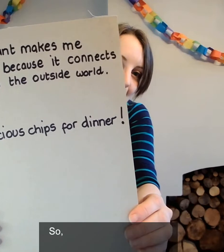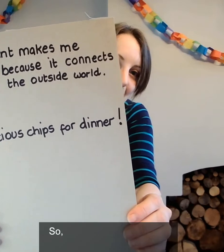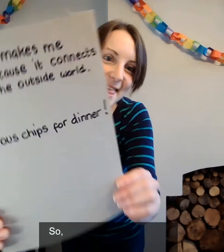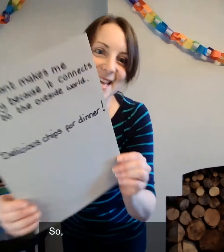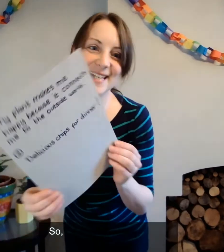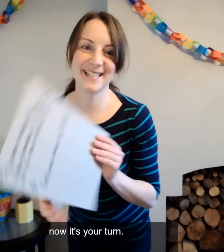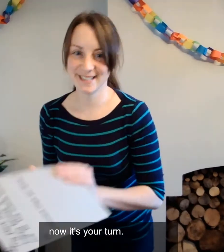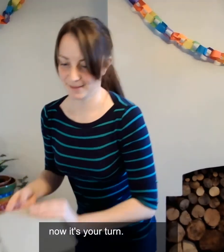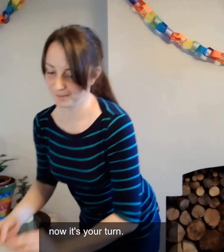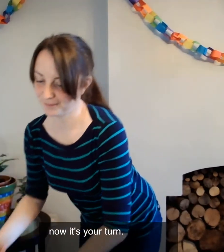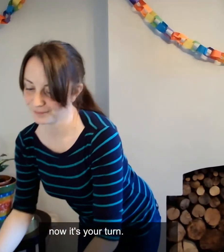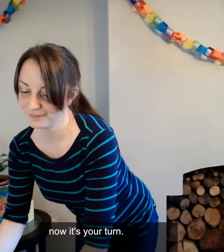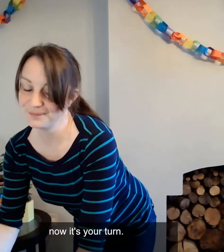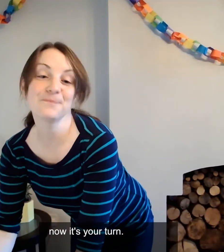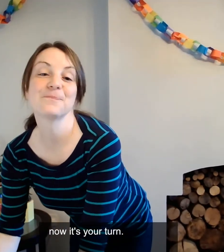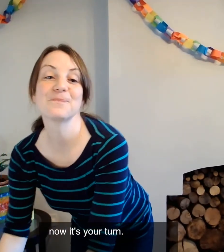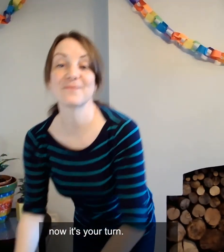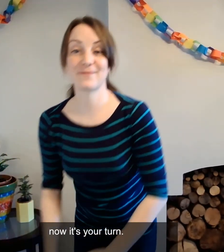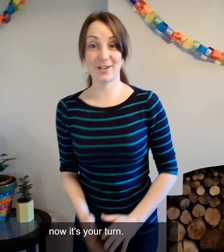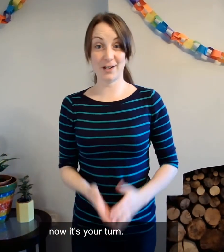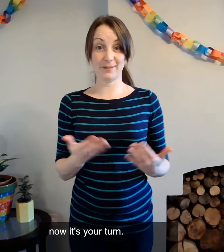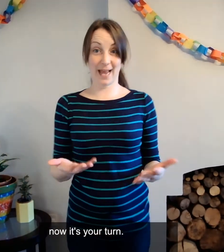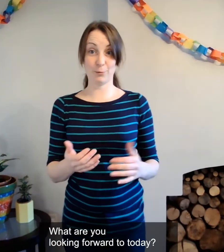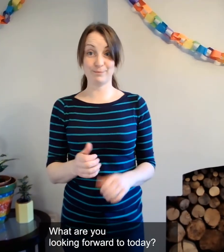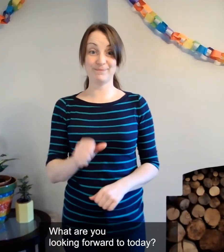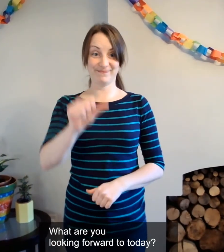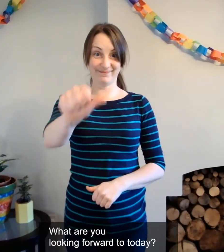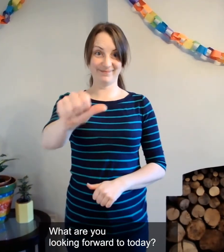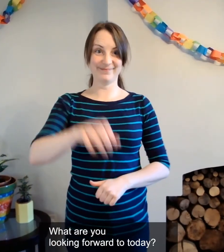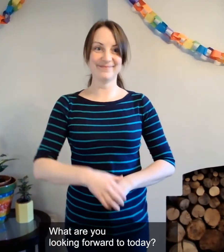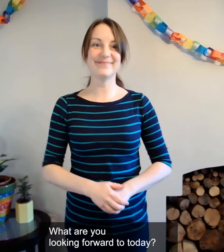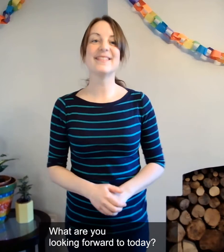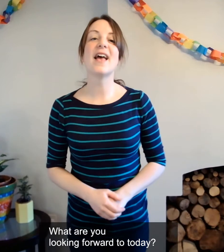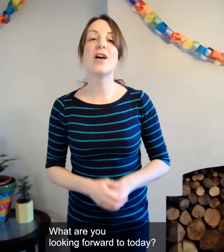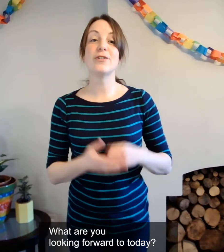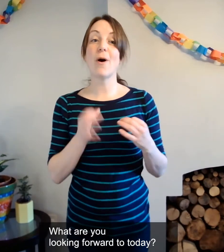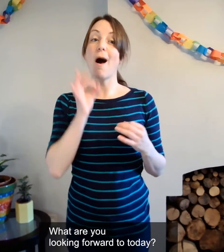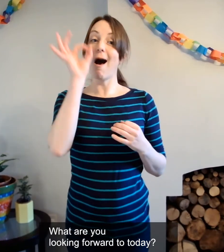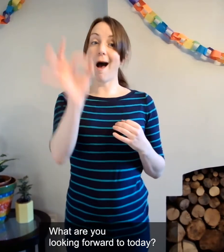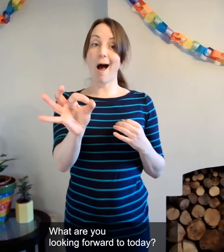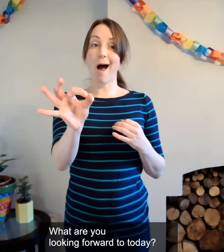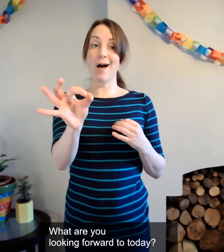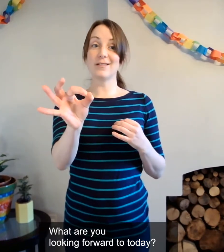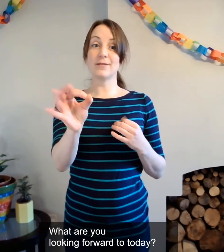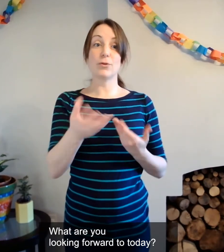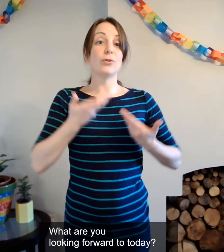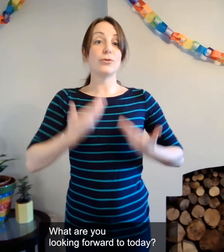So, now it's your turn. What are you looking forward to today?